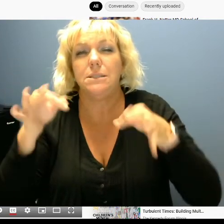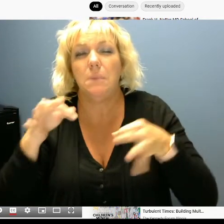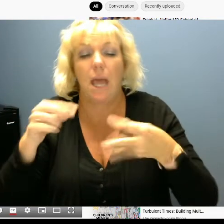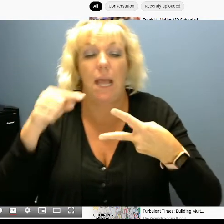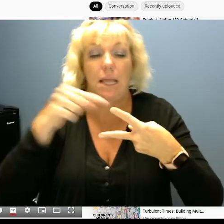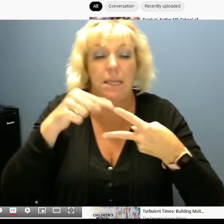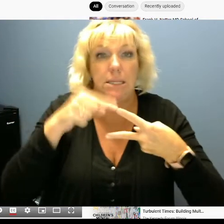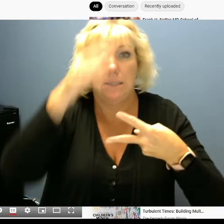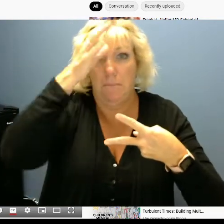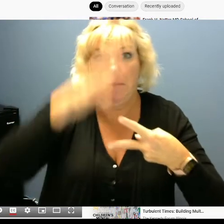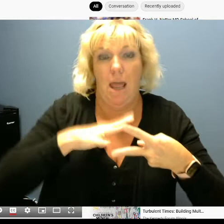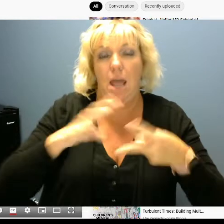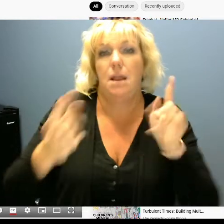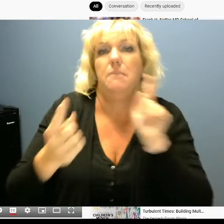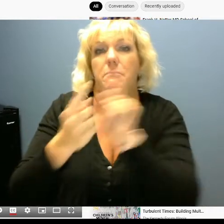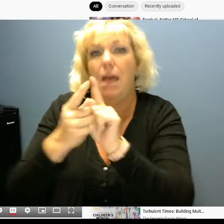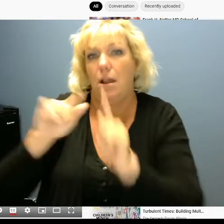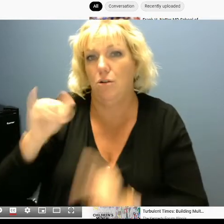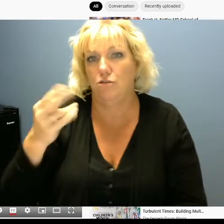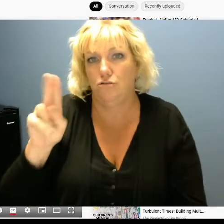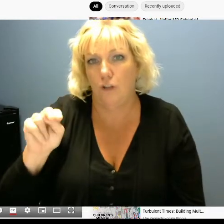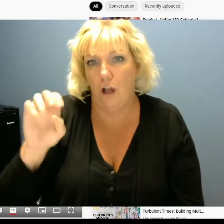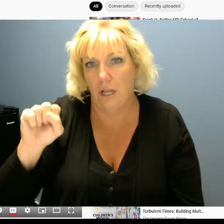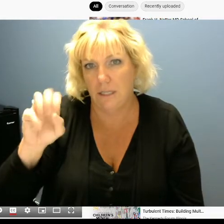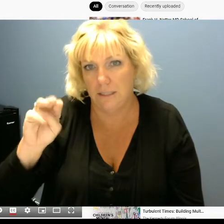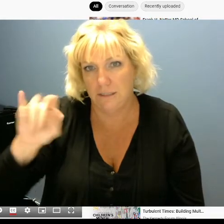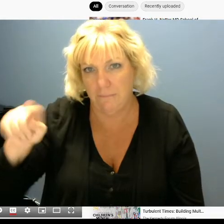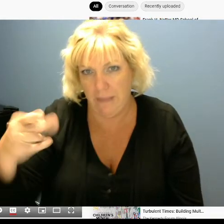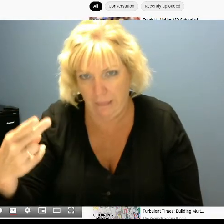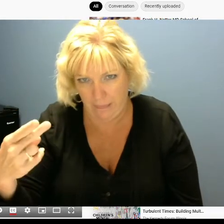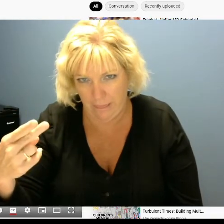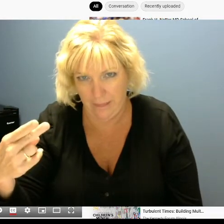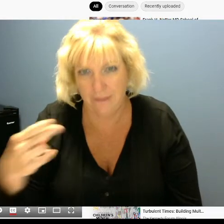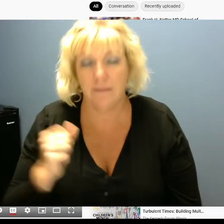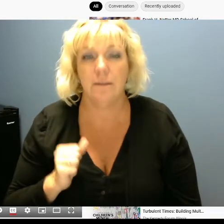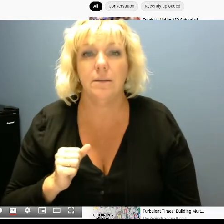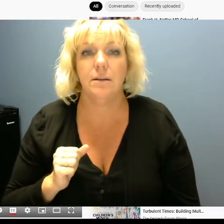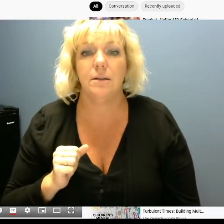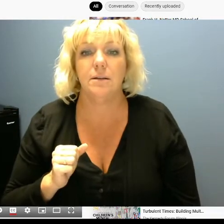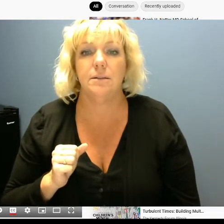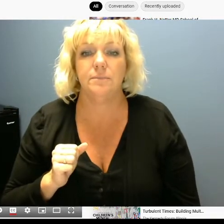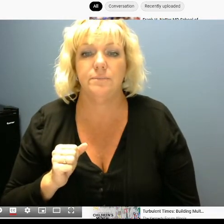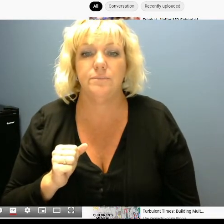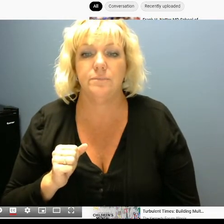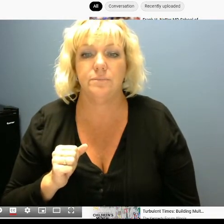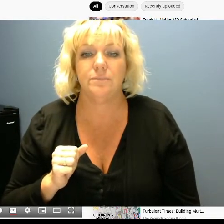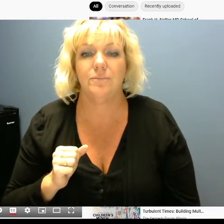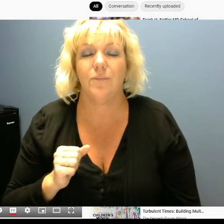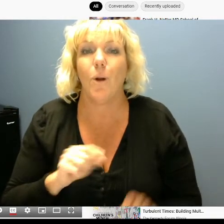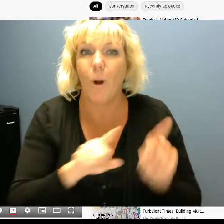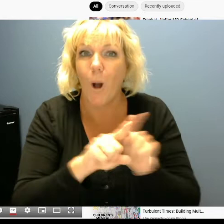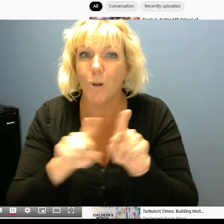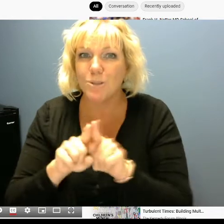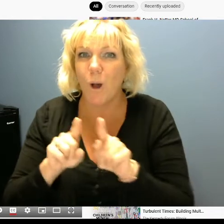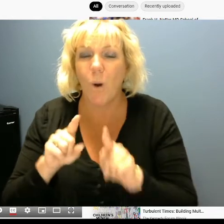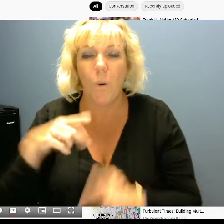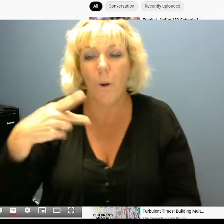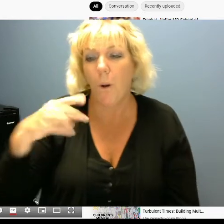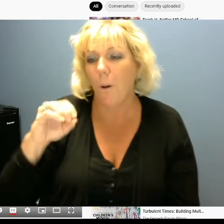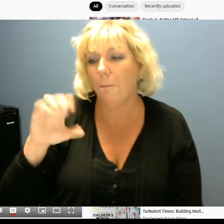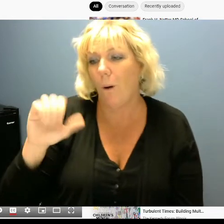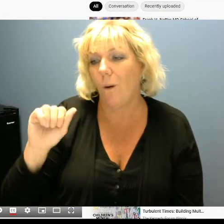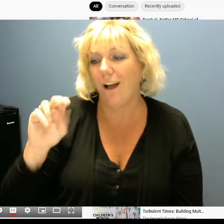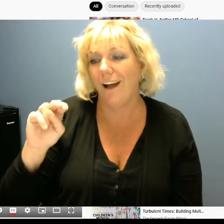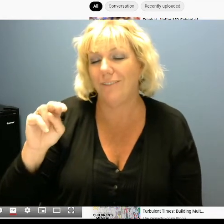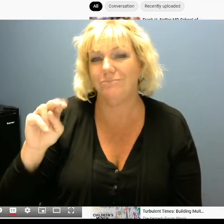Smith. Powhatan the person, we'll talk about his interaction with John Smith. And then we'll get Pocahontas in there. We'll talk a little bit about her. She